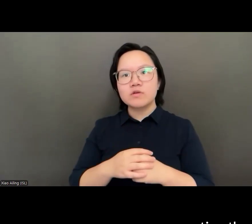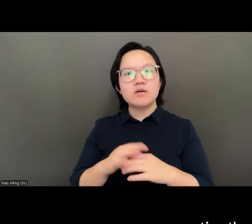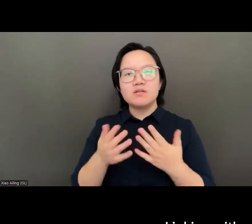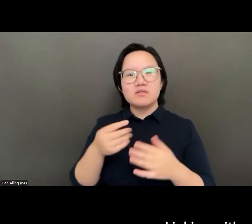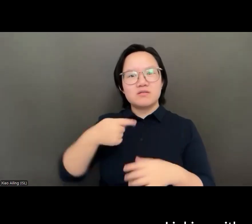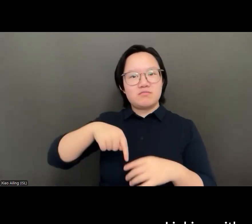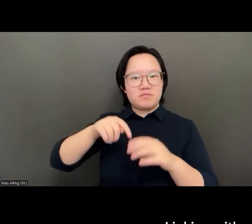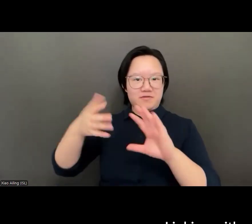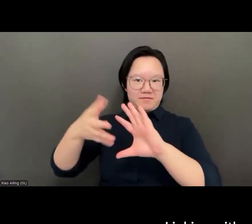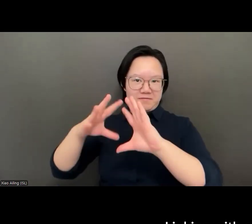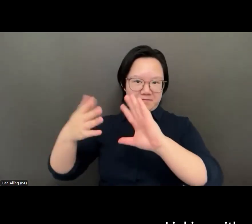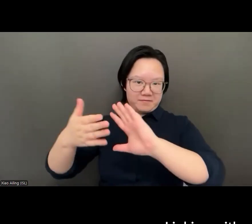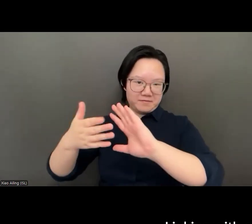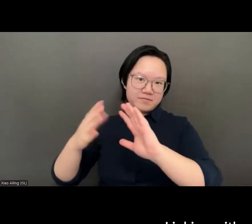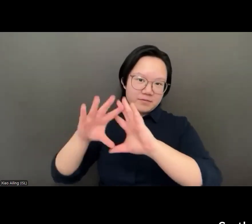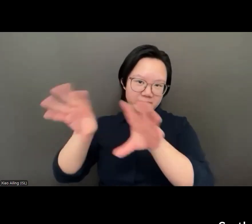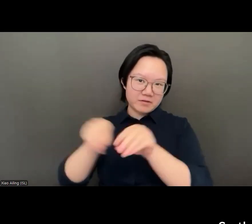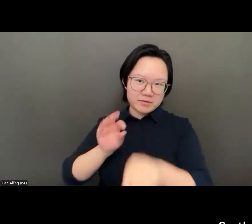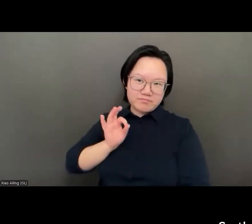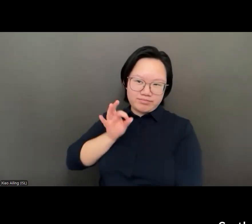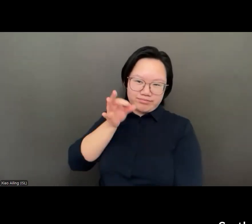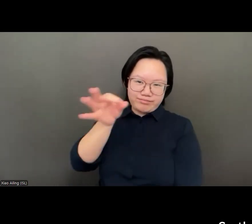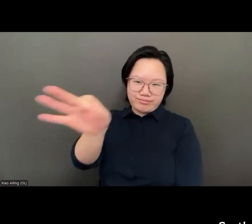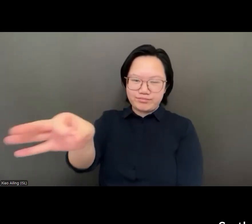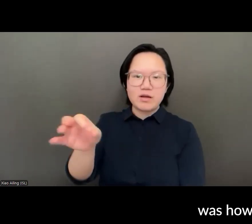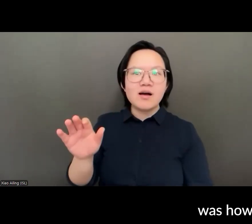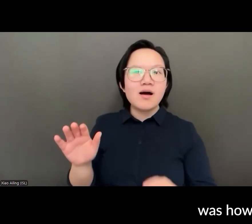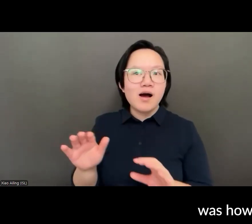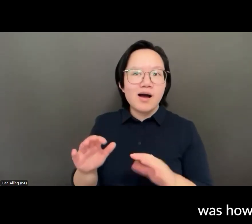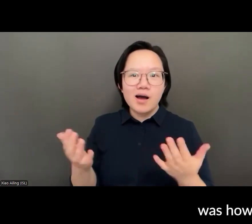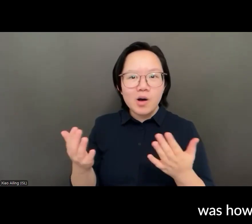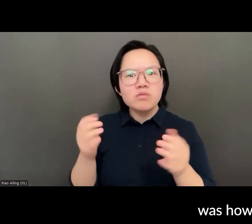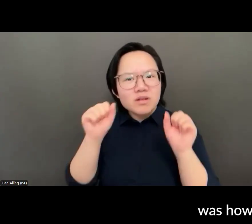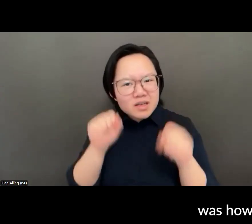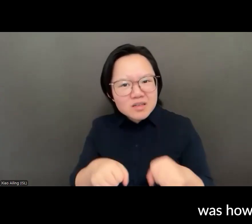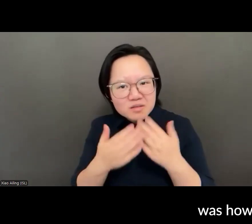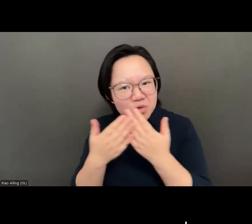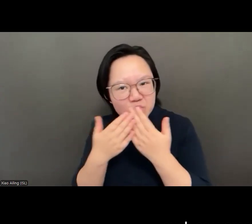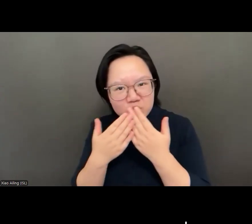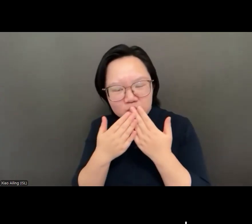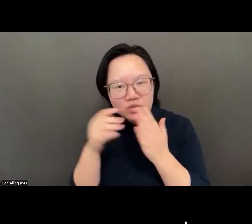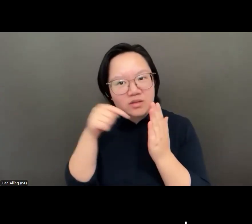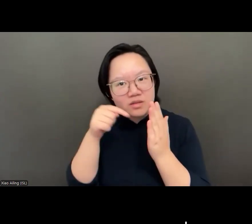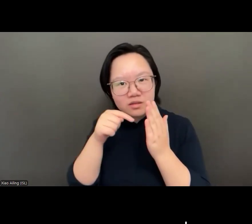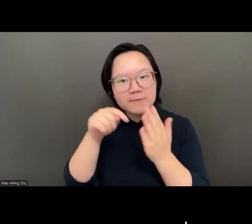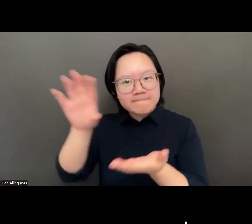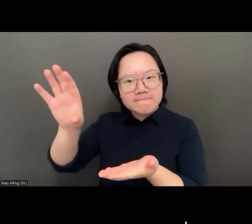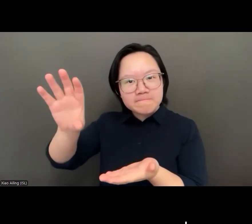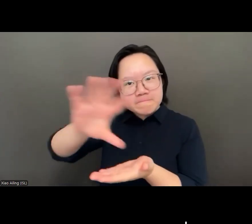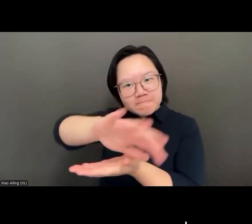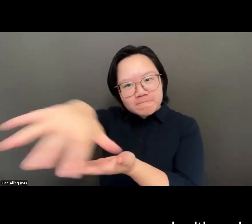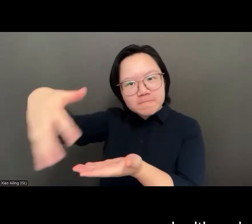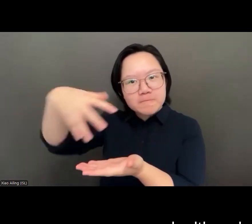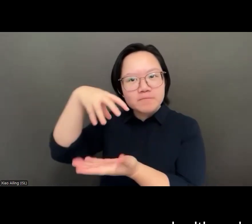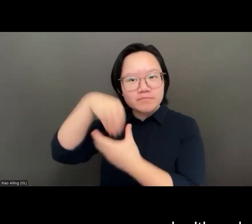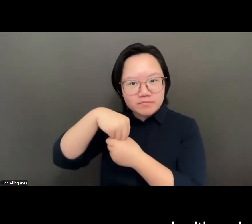referral, linking with community structures? So the basic focus was how do we link with community structures such as women-led self-help